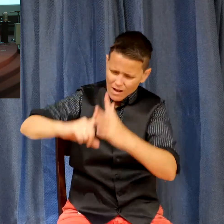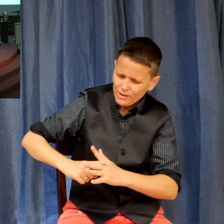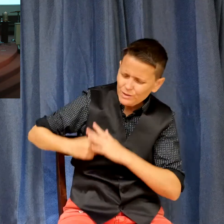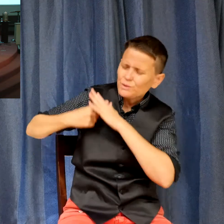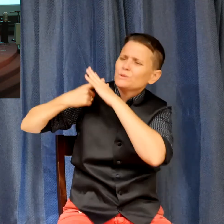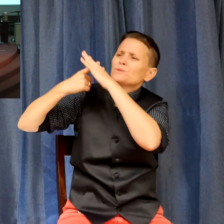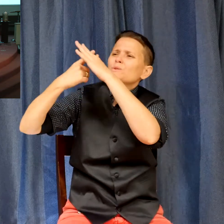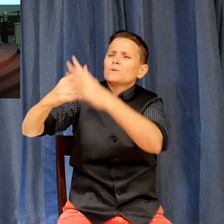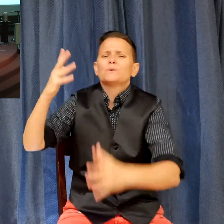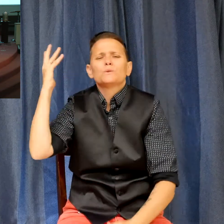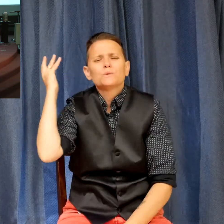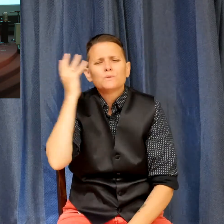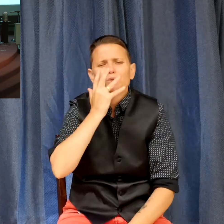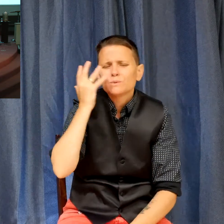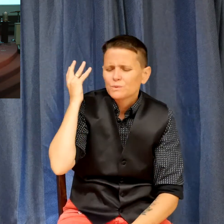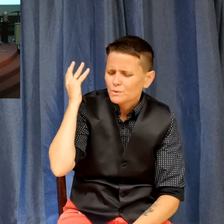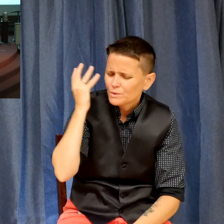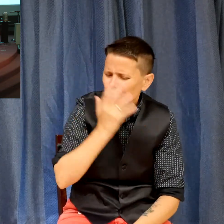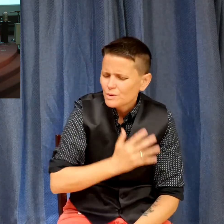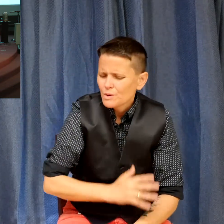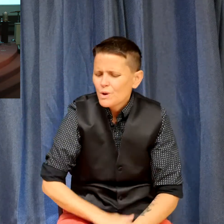the source of my strength.